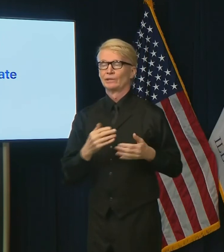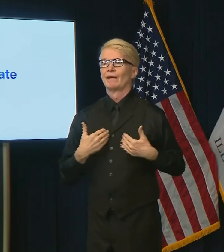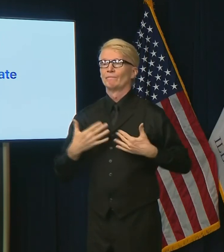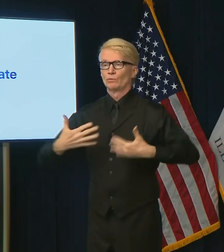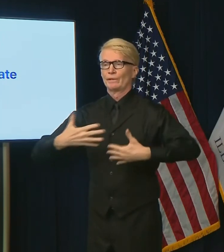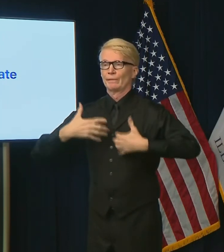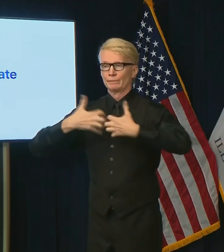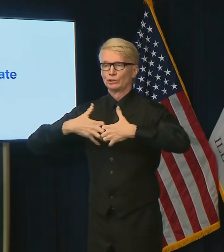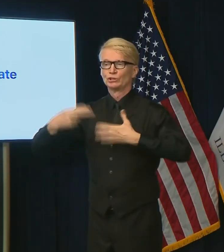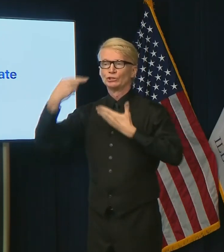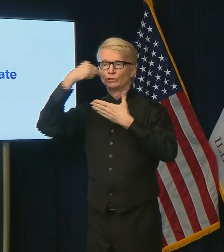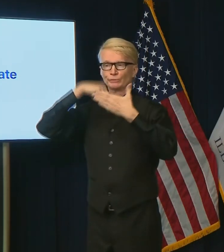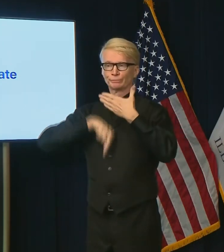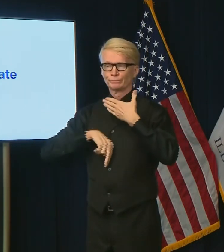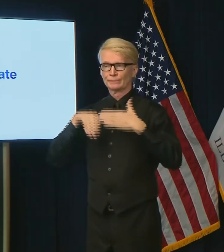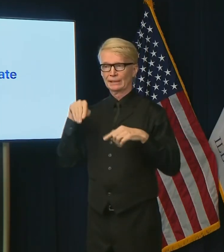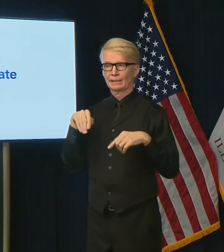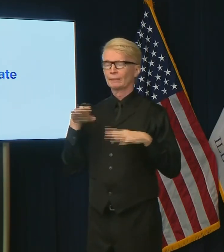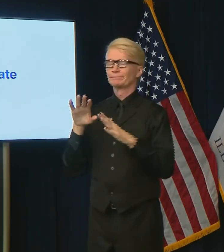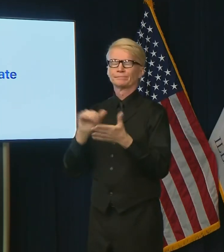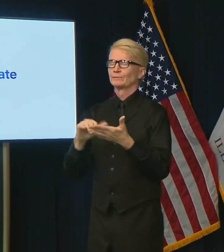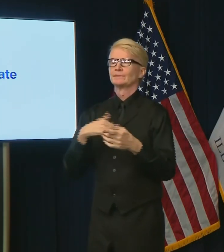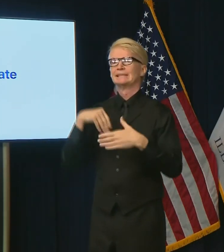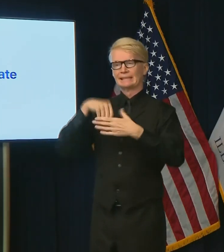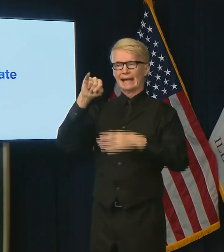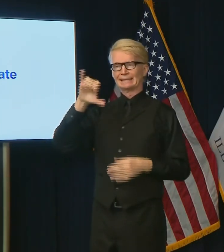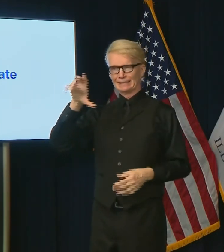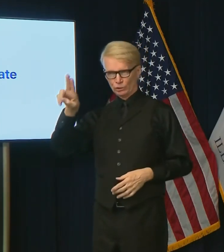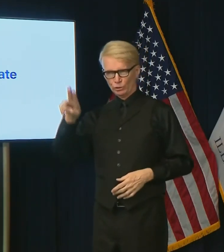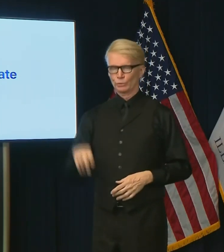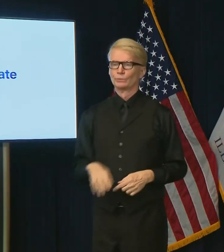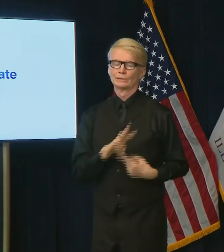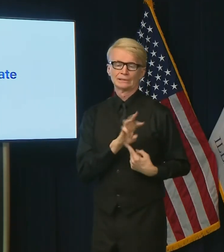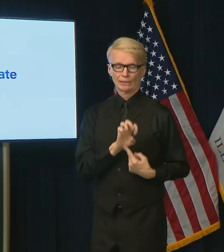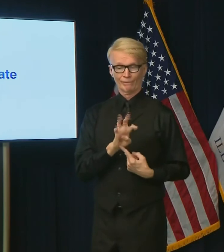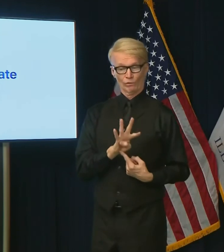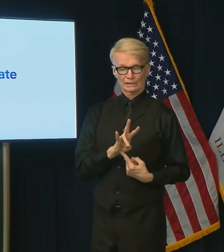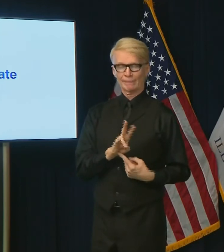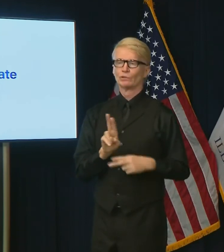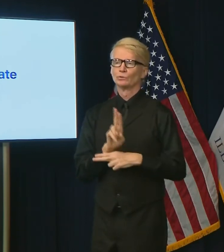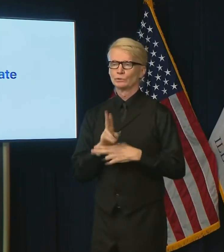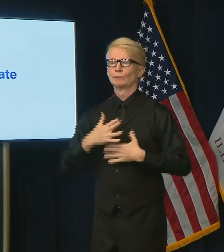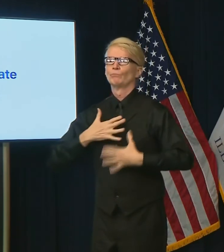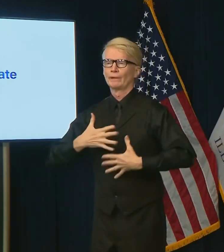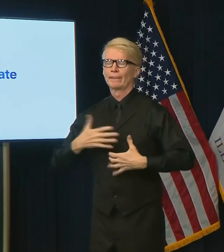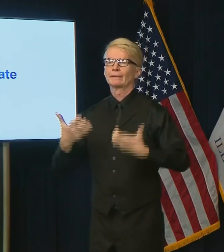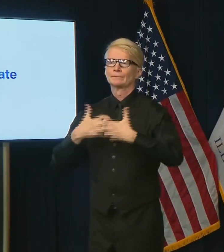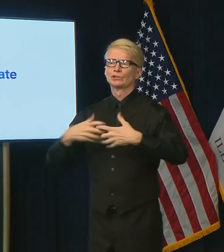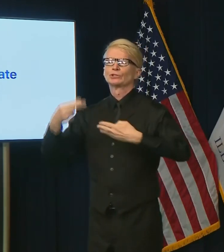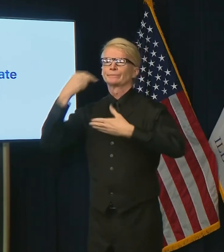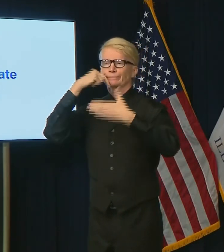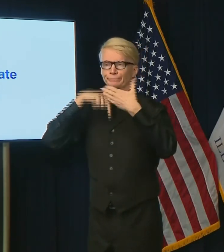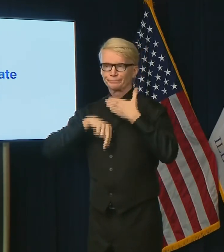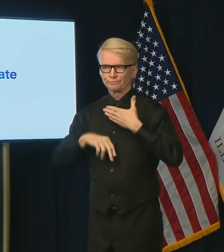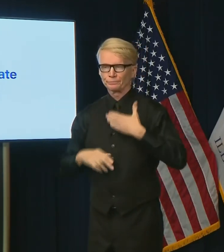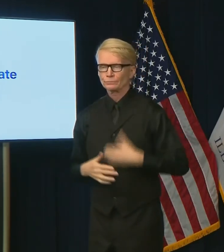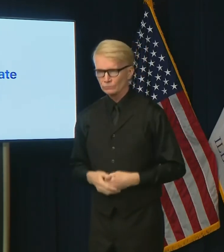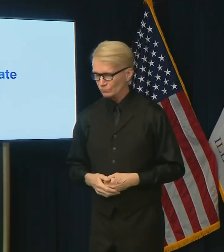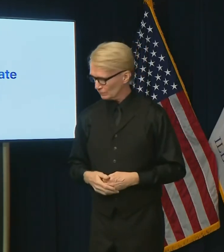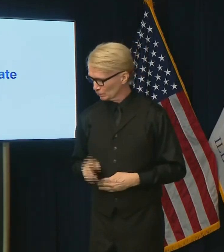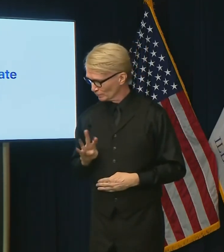ventilators were in the ICU, and 647 were on ventilators. In the last 24